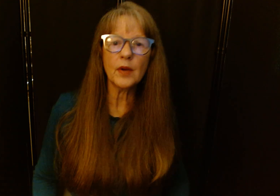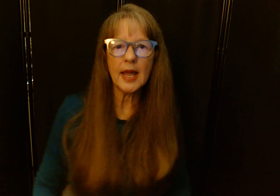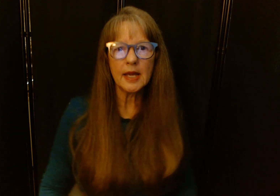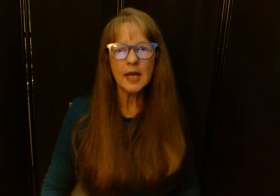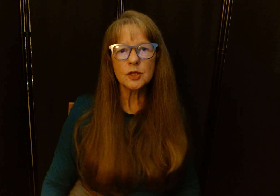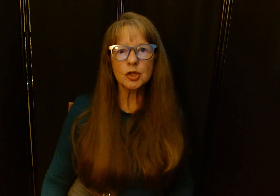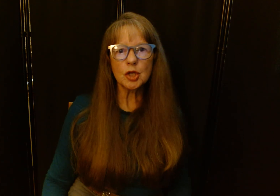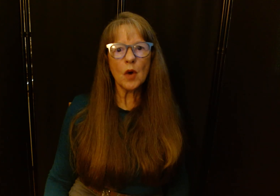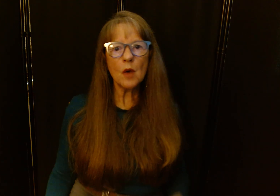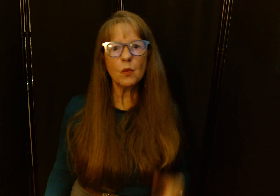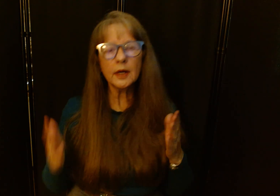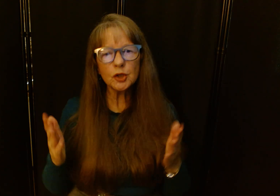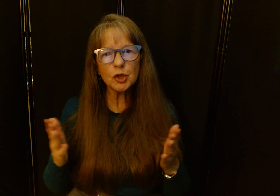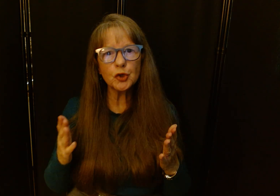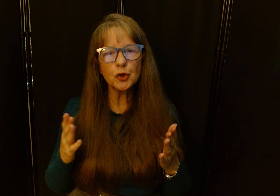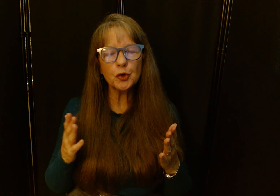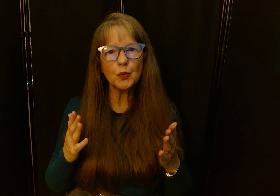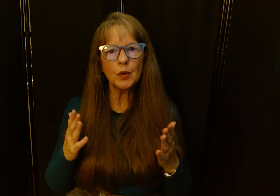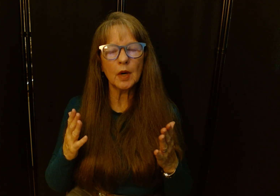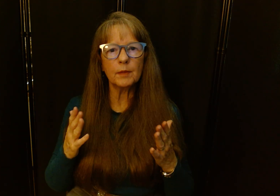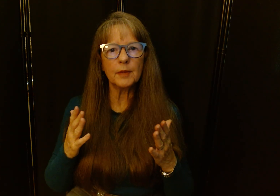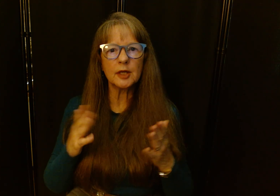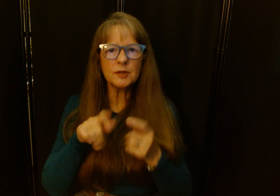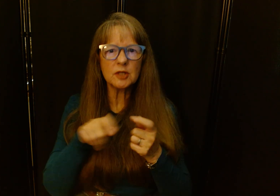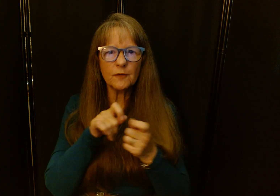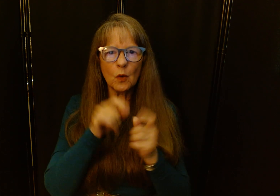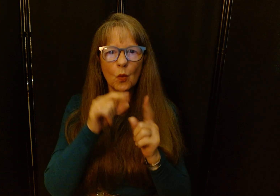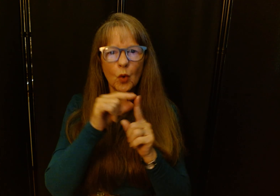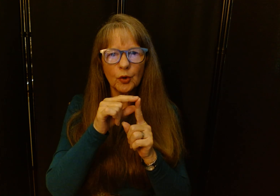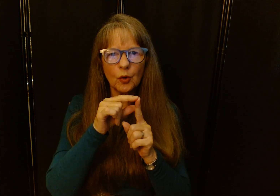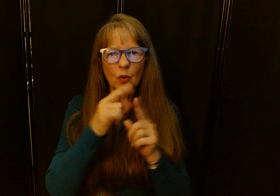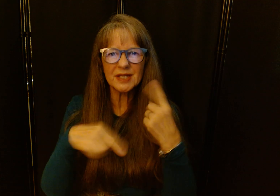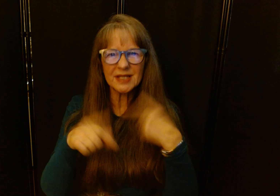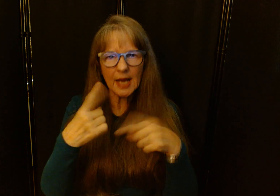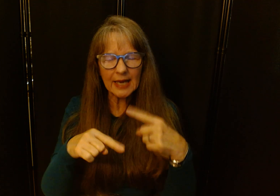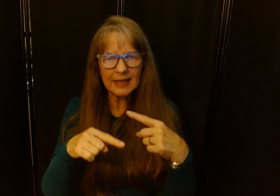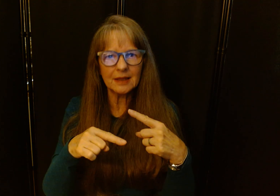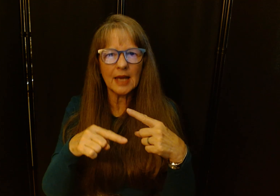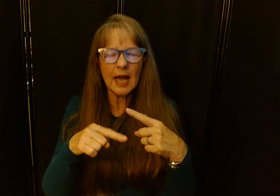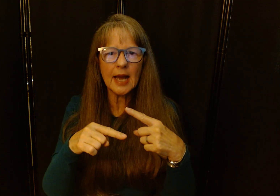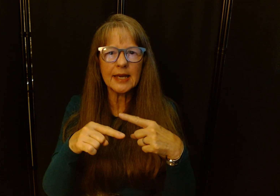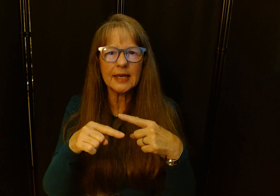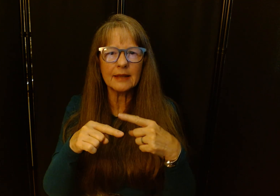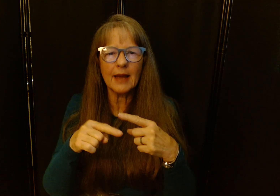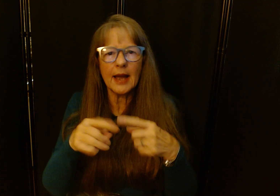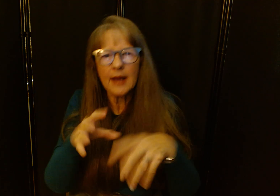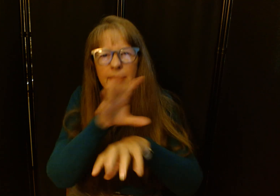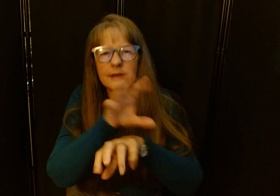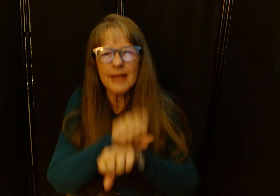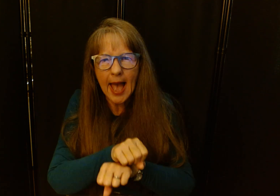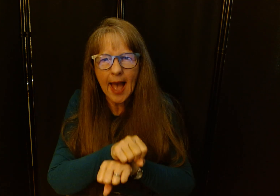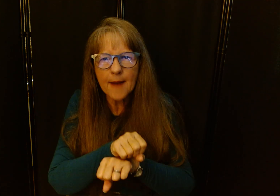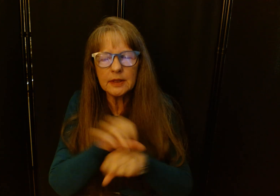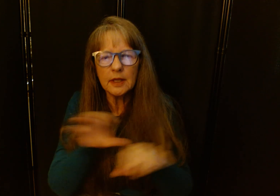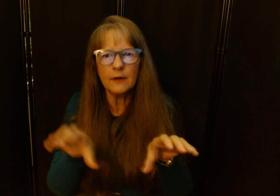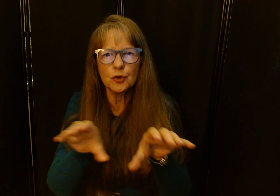Okay, so I wanted to do a specific word or a sign that I got into the habit of